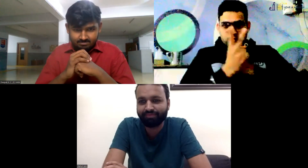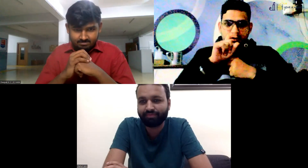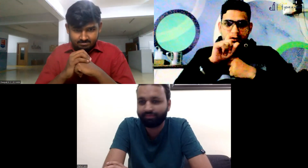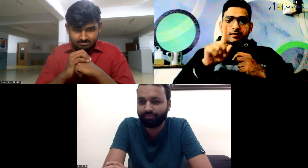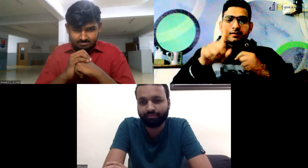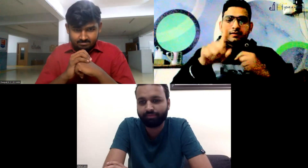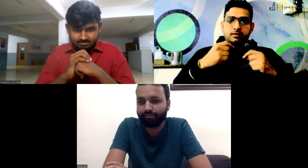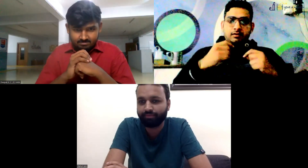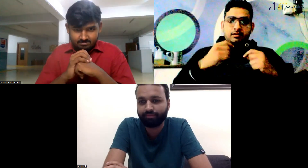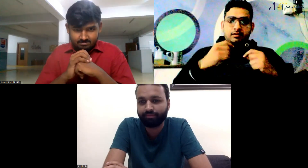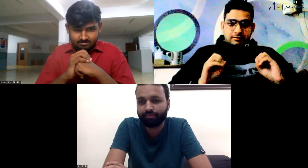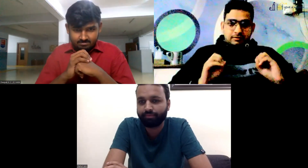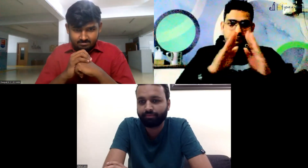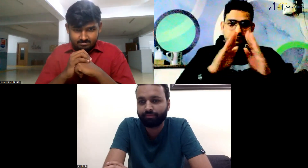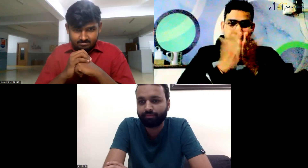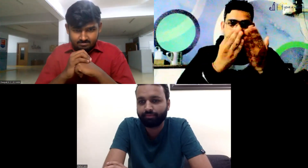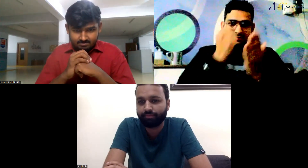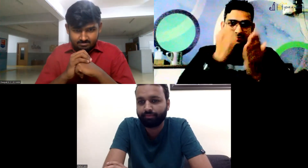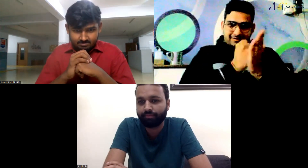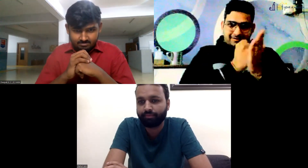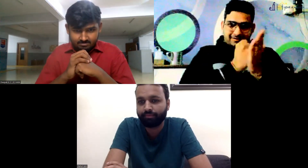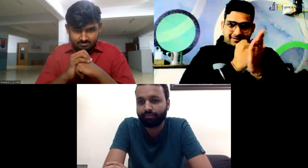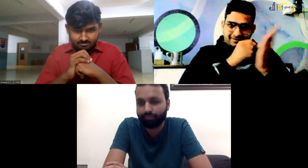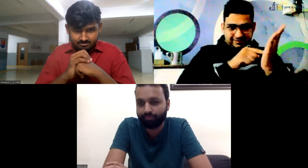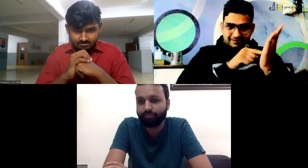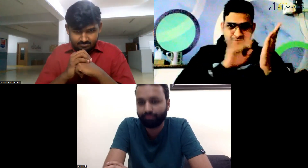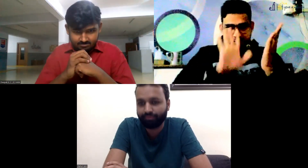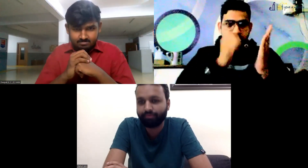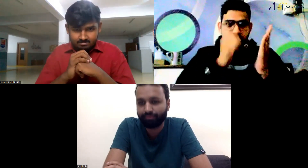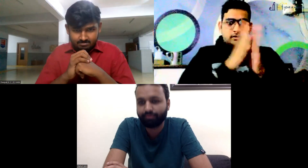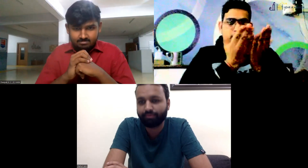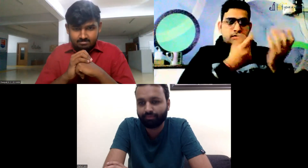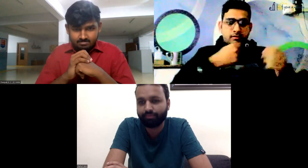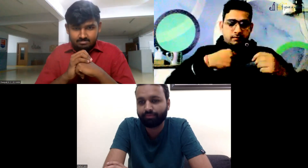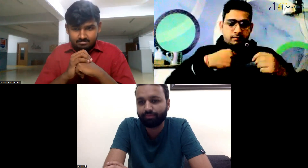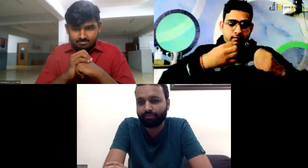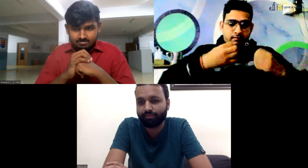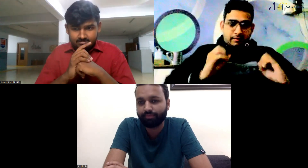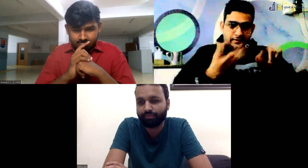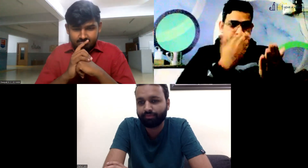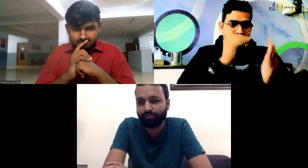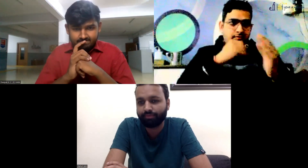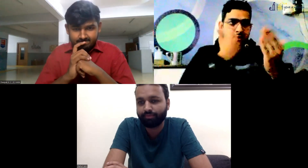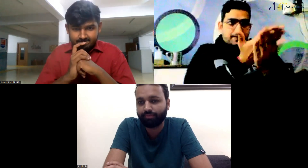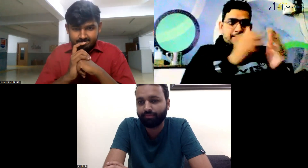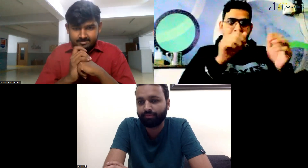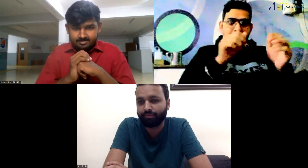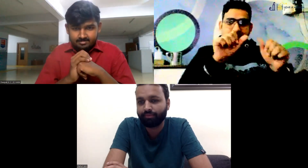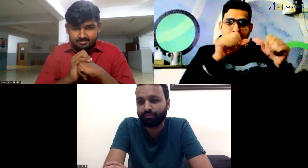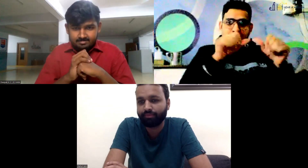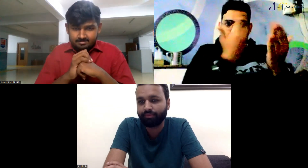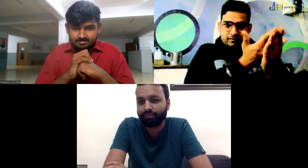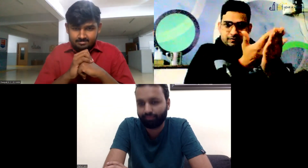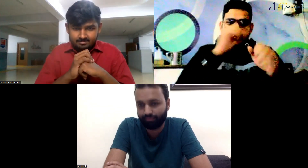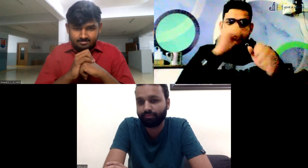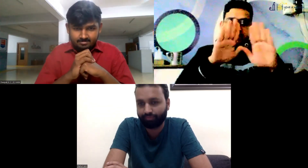US and Japan So during the visa process,